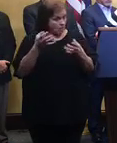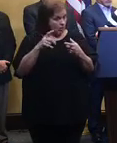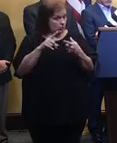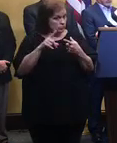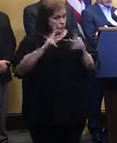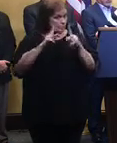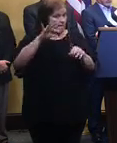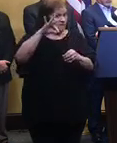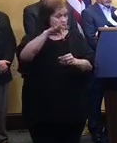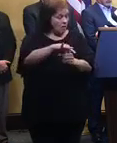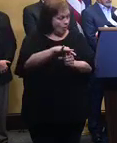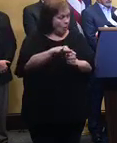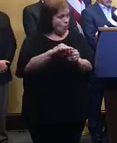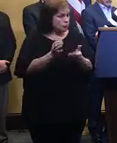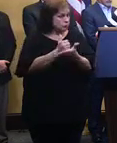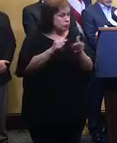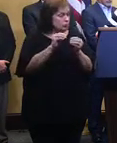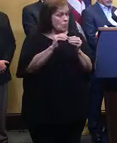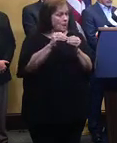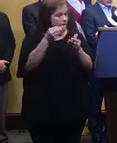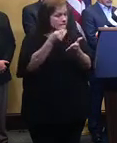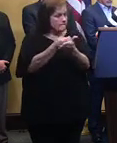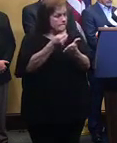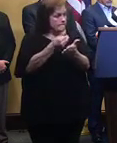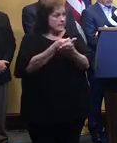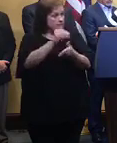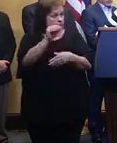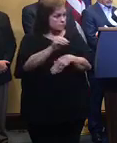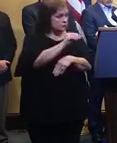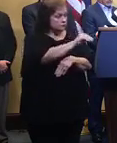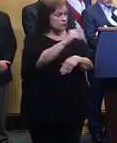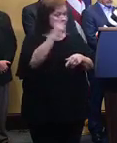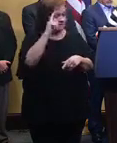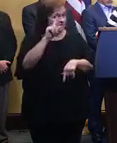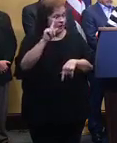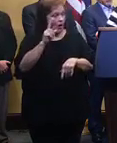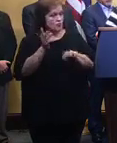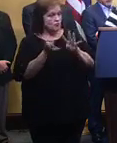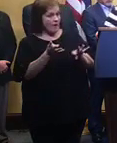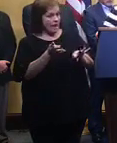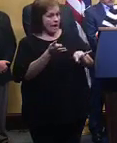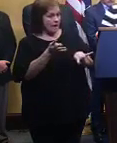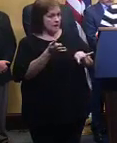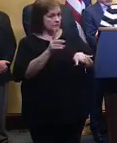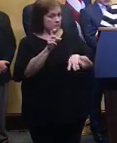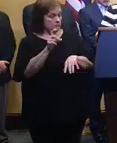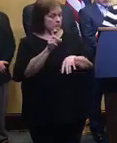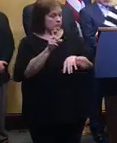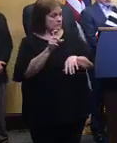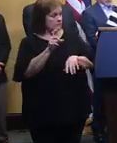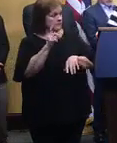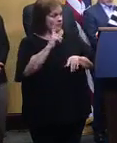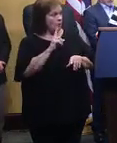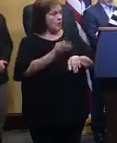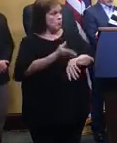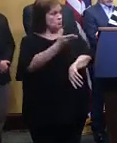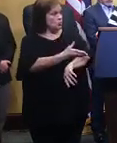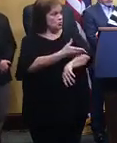to approve to get a separate stream of money for drainage improvement? Well, we are not,